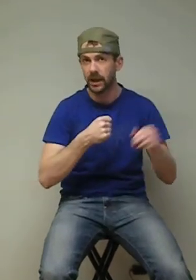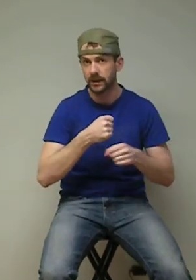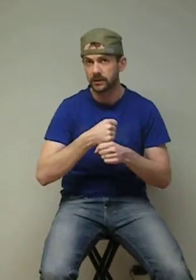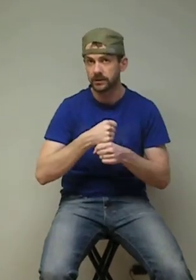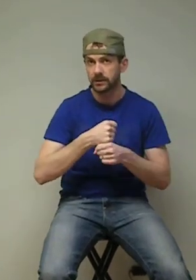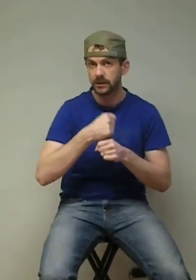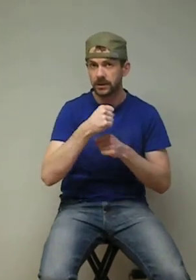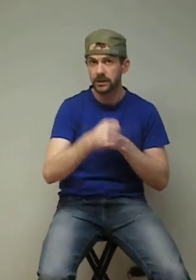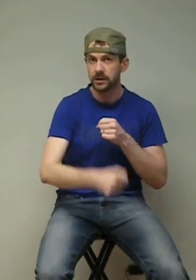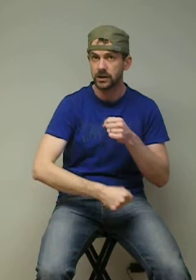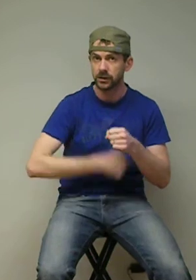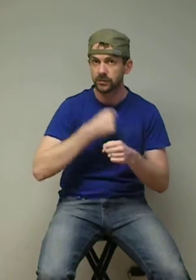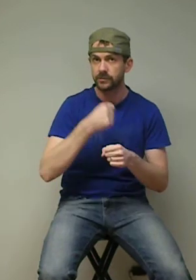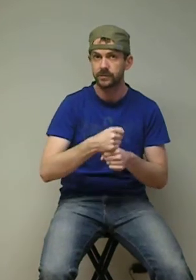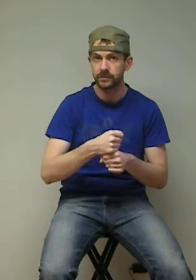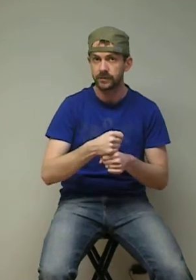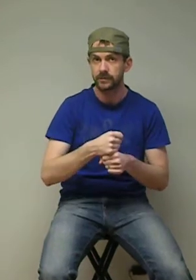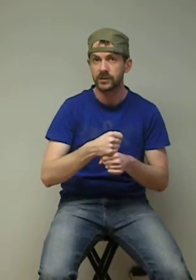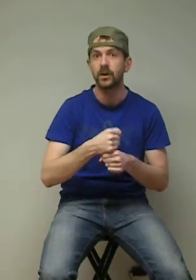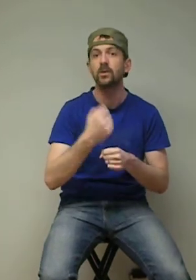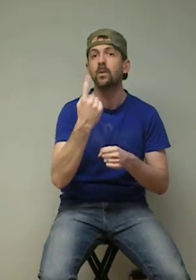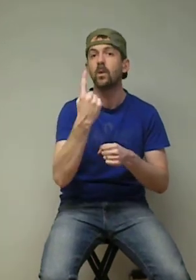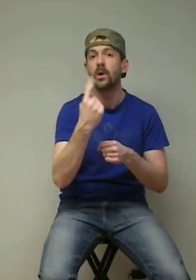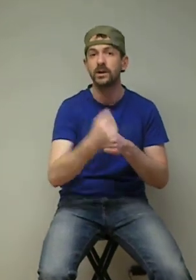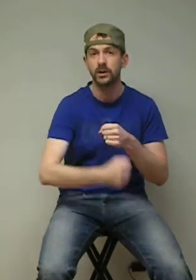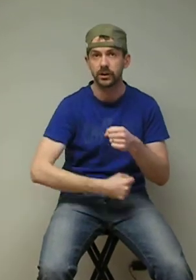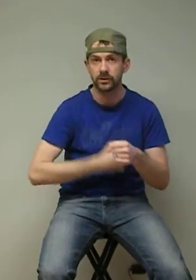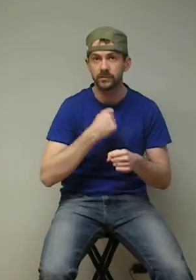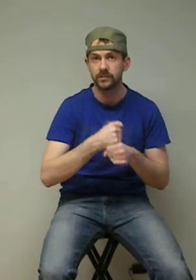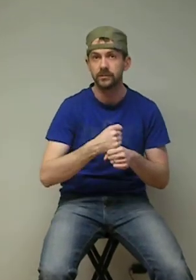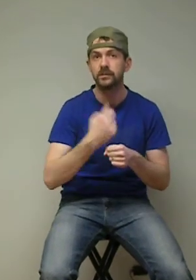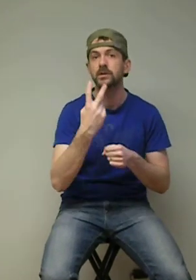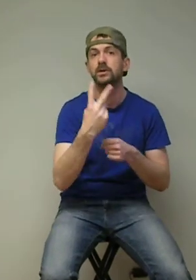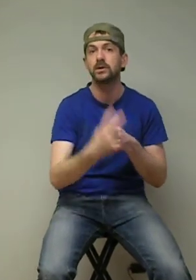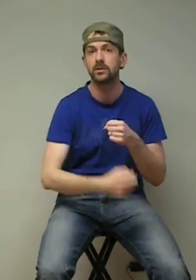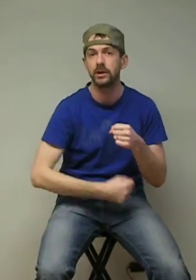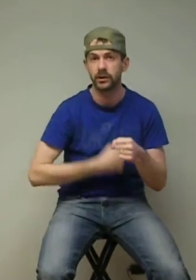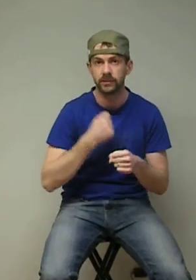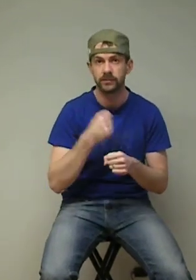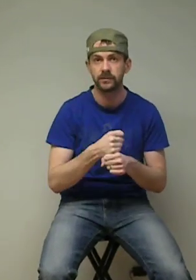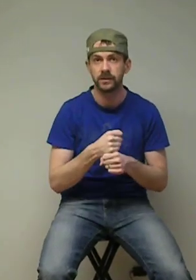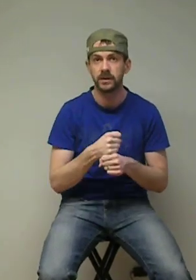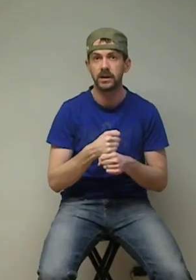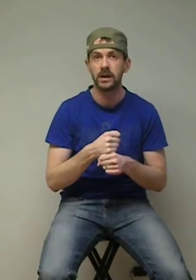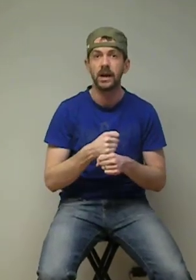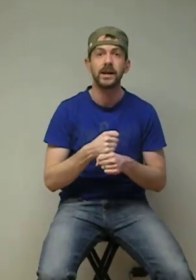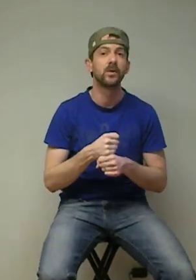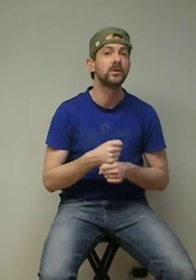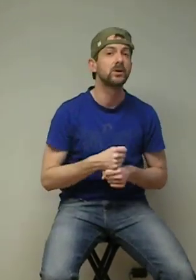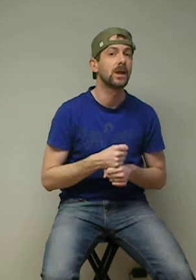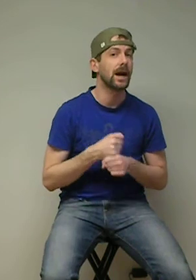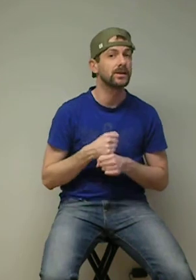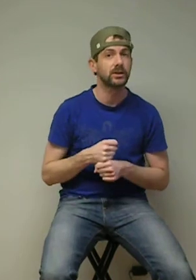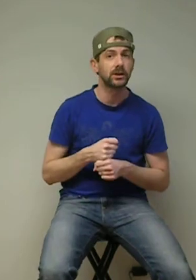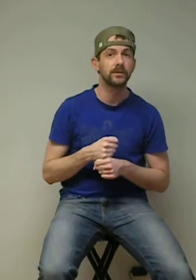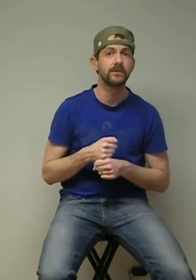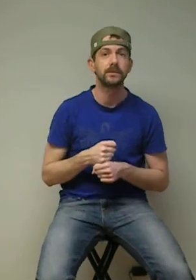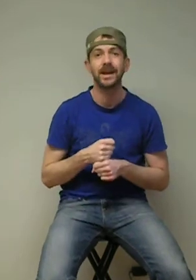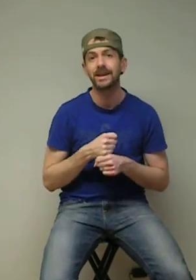hand. Year. So 1 year. 2 year. Now when we do last year and